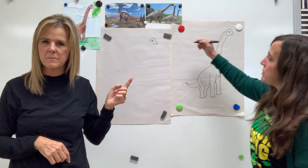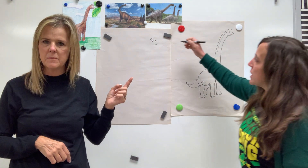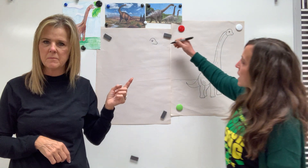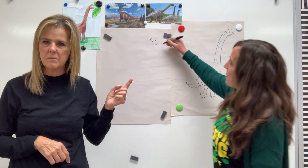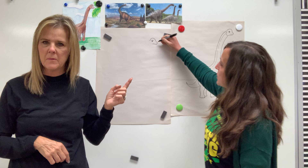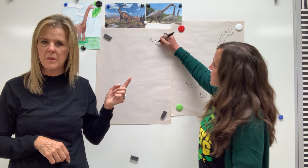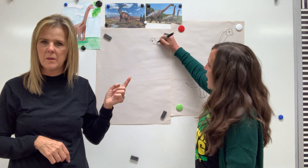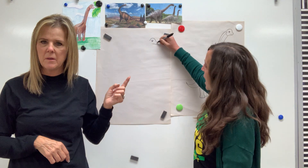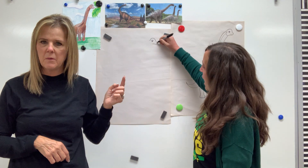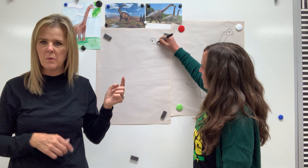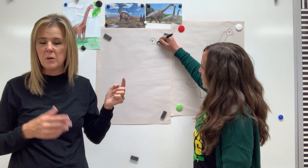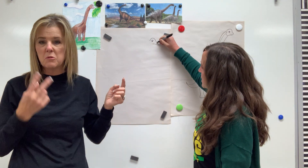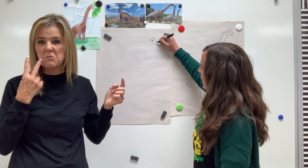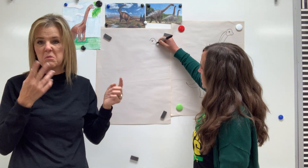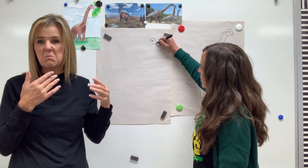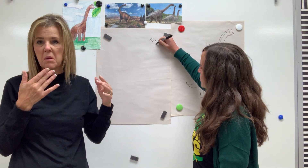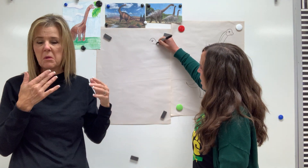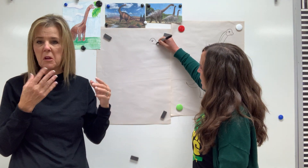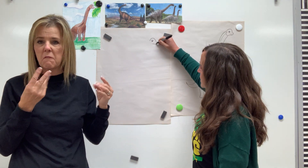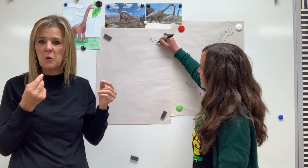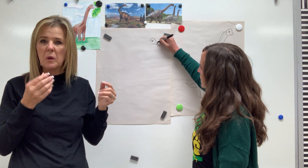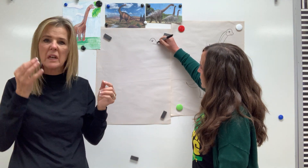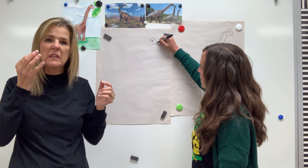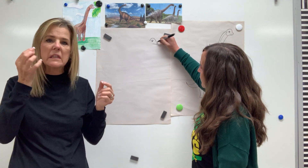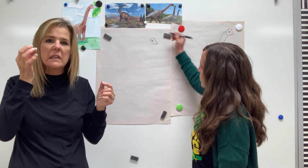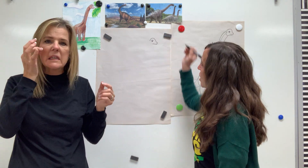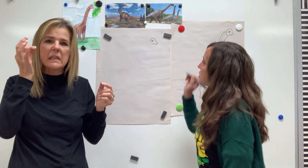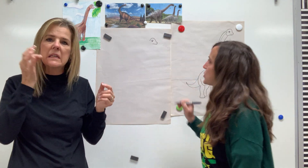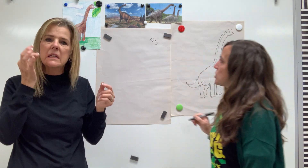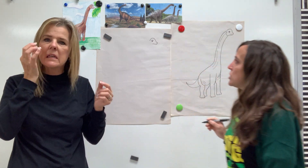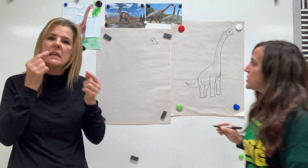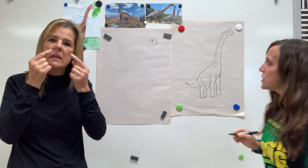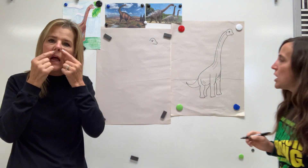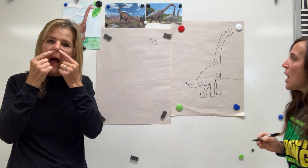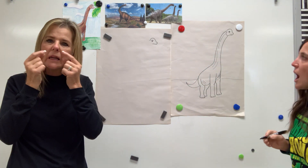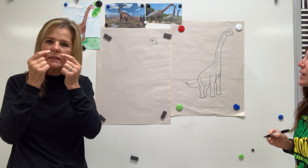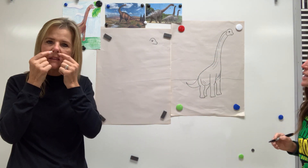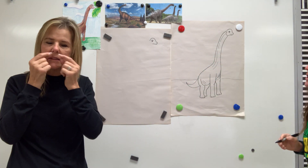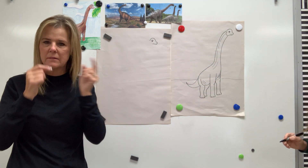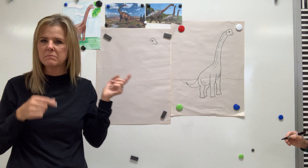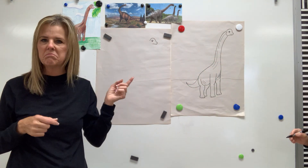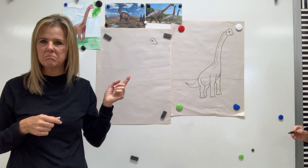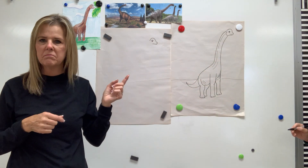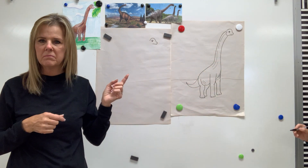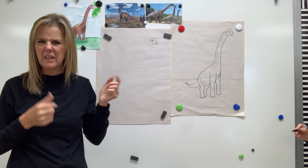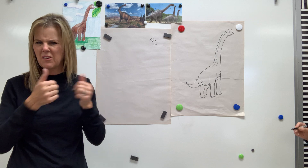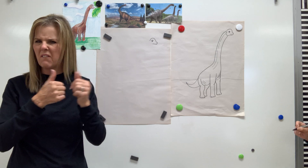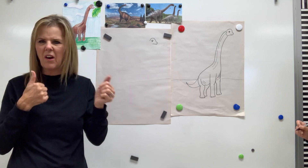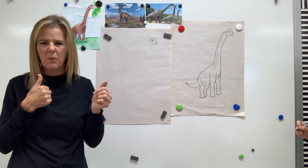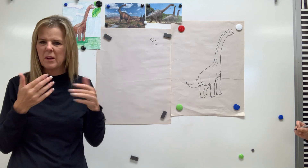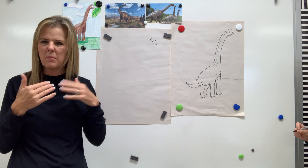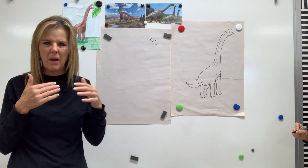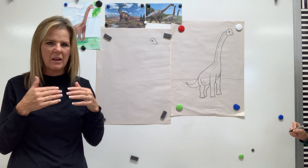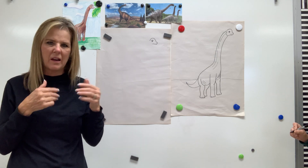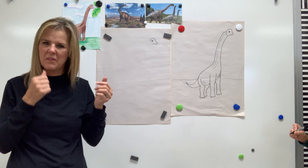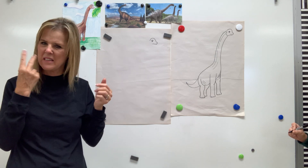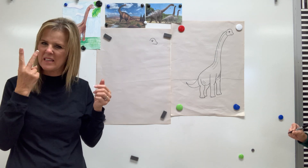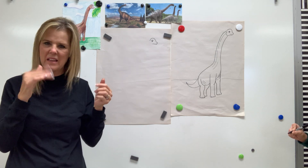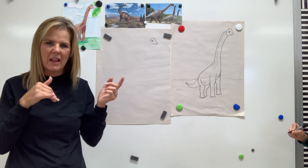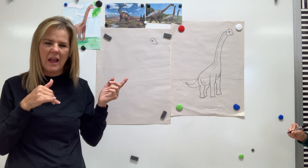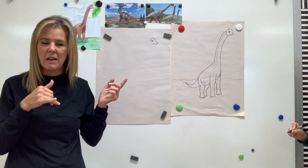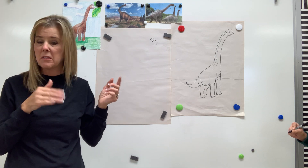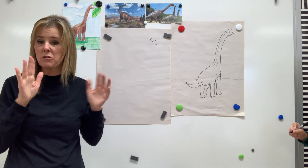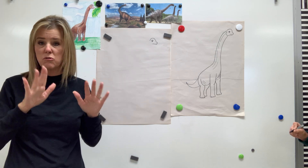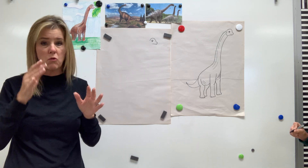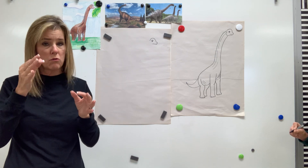see maybe a couple tiny, tiny little dots for nostrils. Again, it's so far away, you might not even see those dots. It's